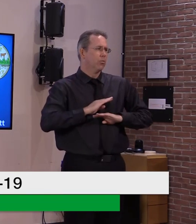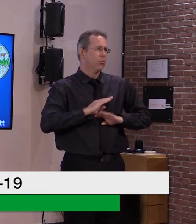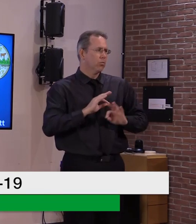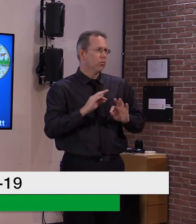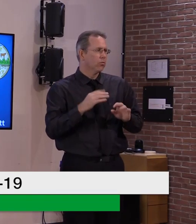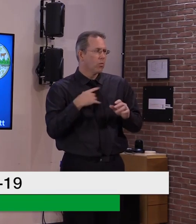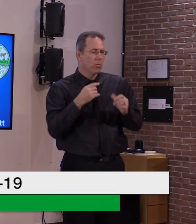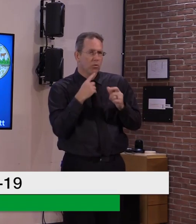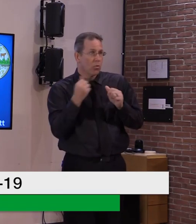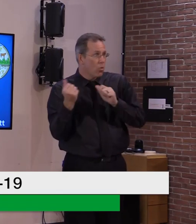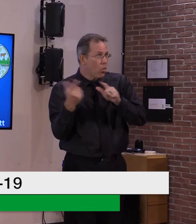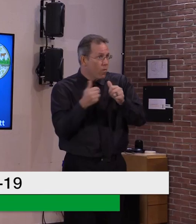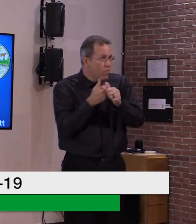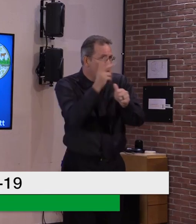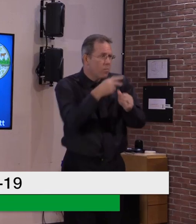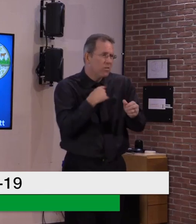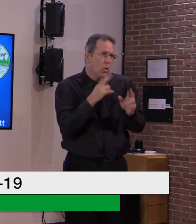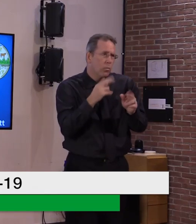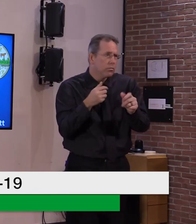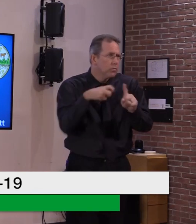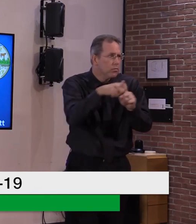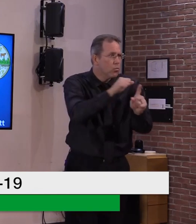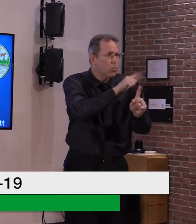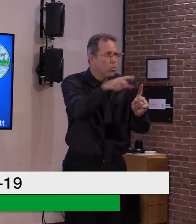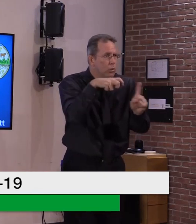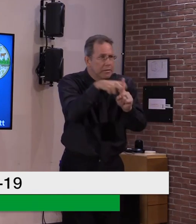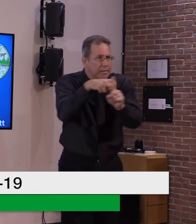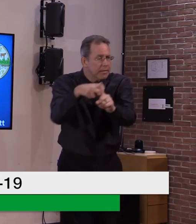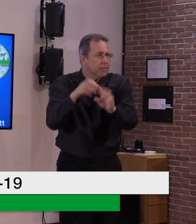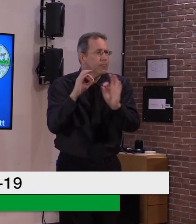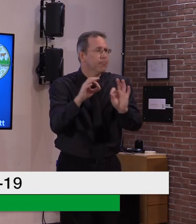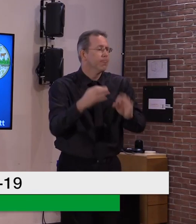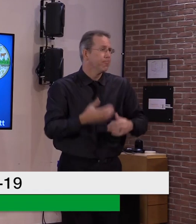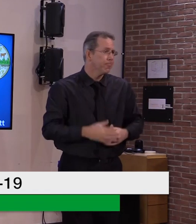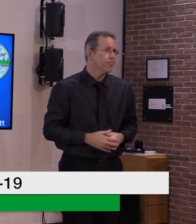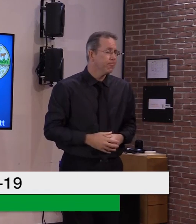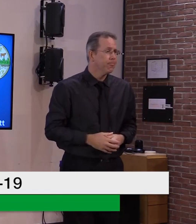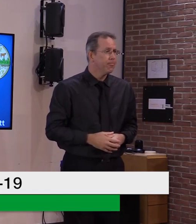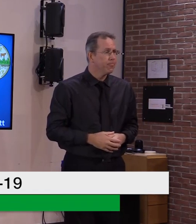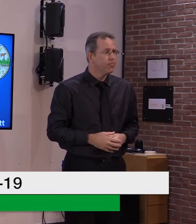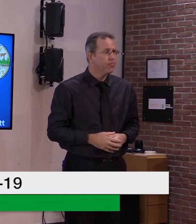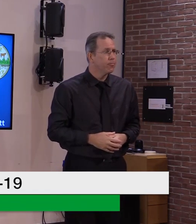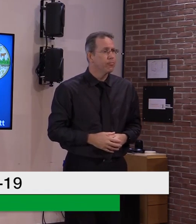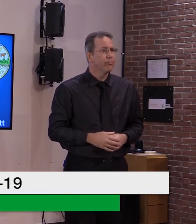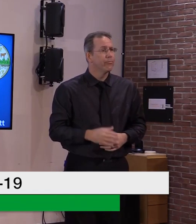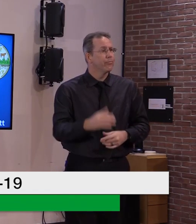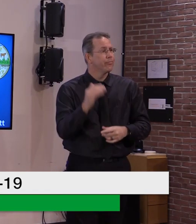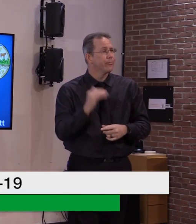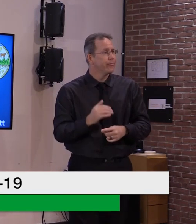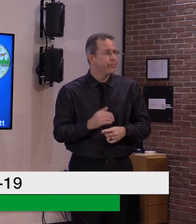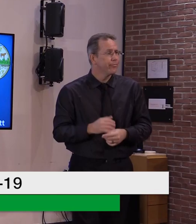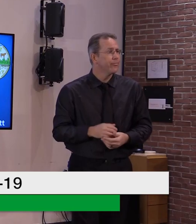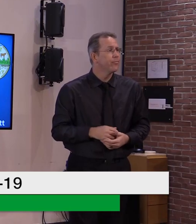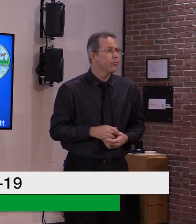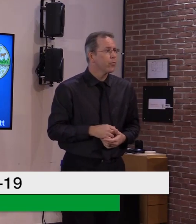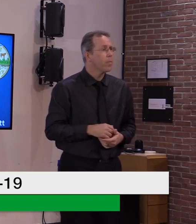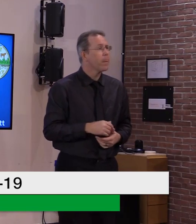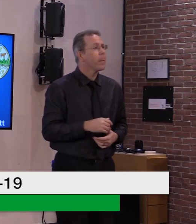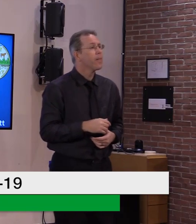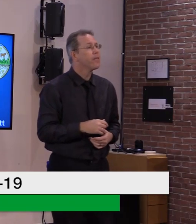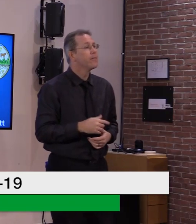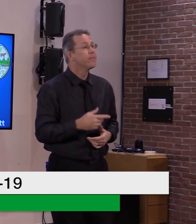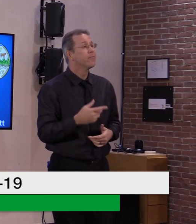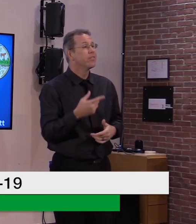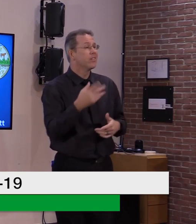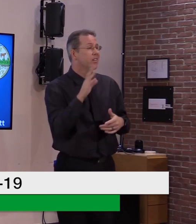thank all three of you for answering that and then lastly um i mean the question for me comes up when we see new hampshire where i think